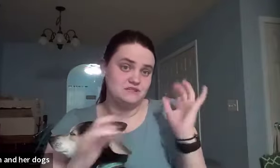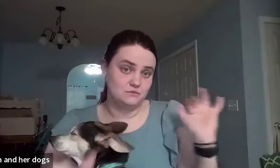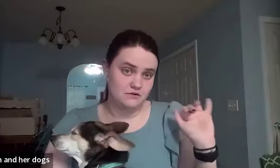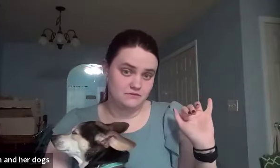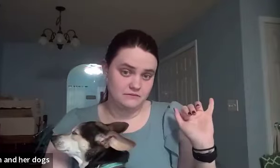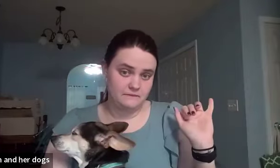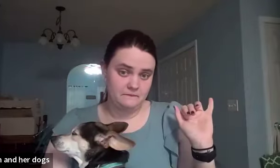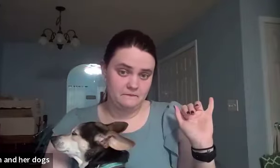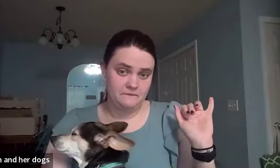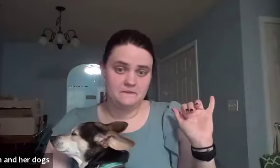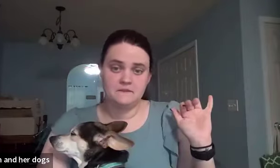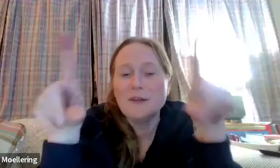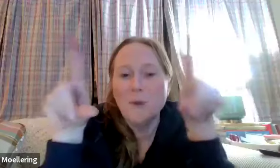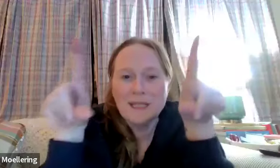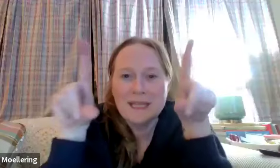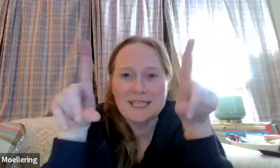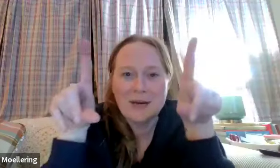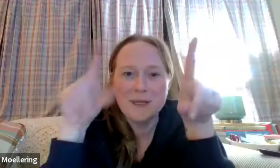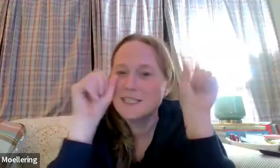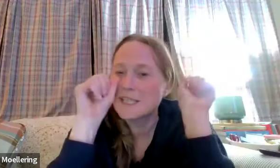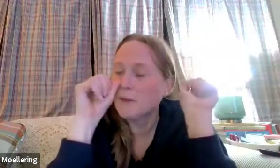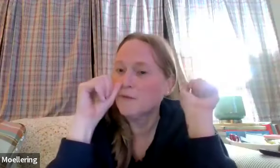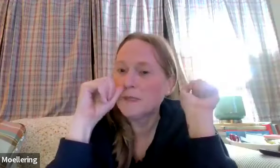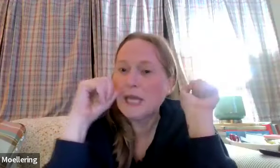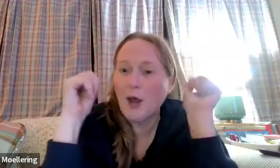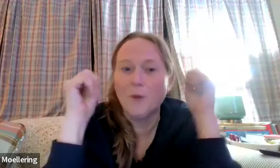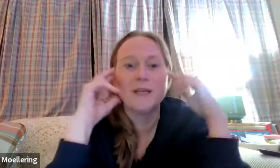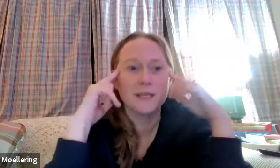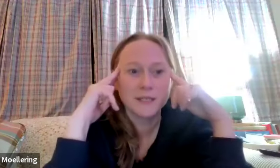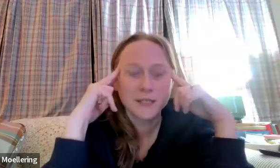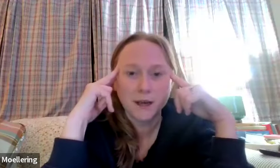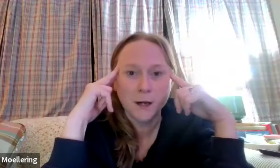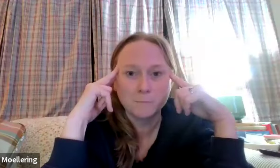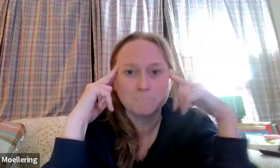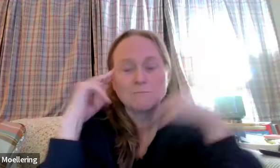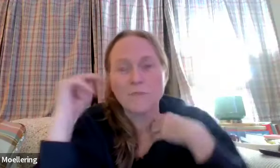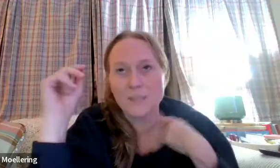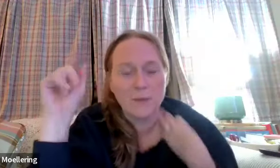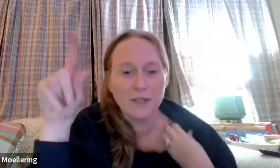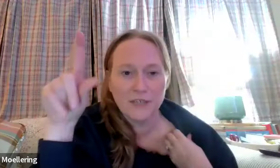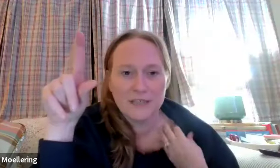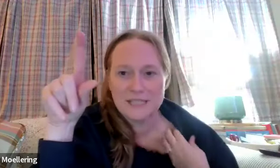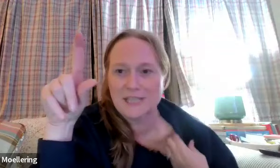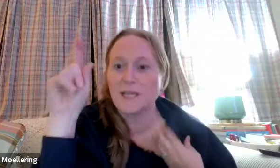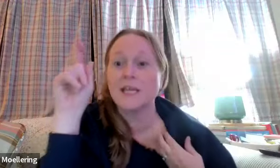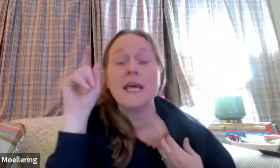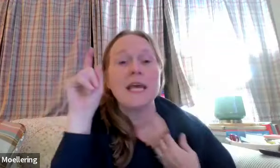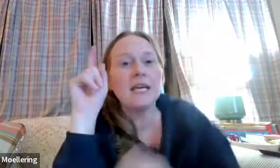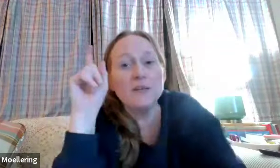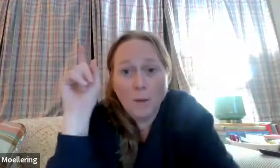as well. Okay, the one last thing I wanted to say before we go is because I'm probably gonna forget this next week. If y'all